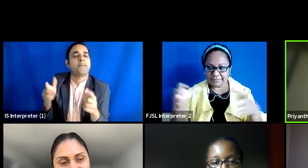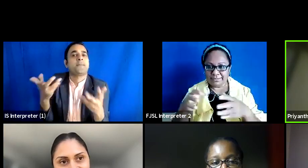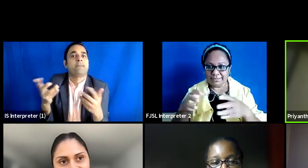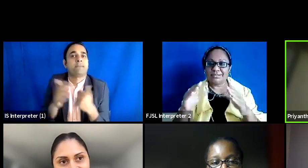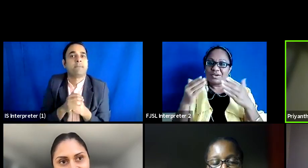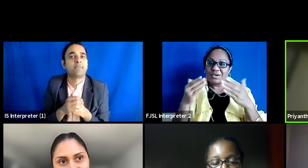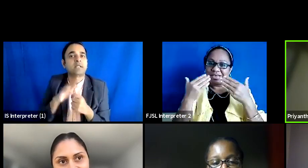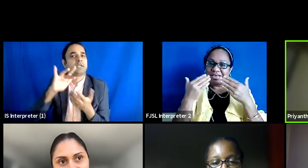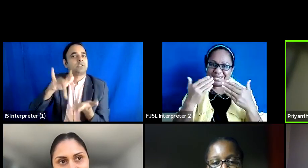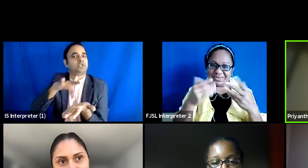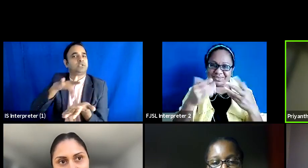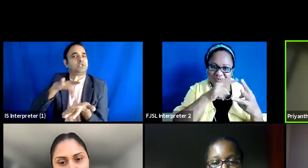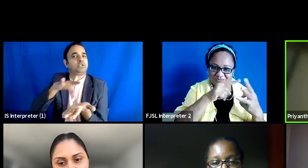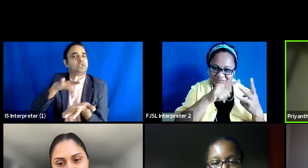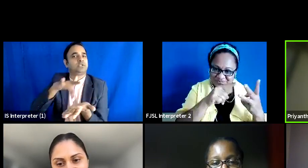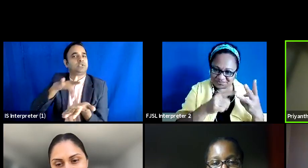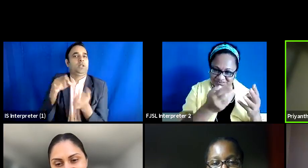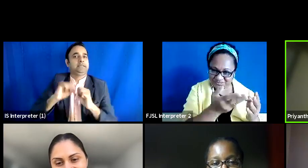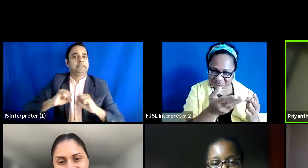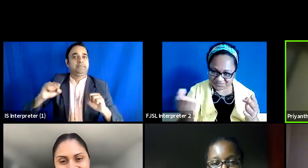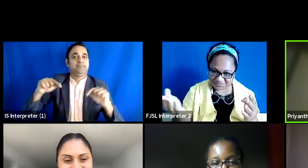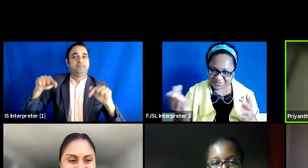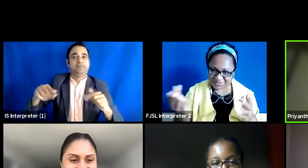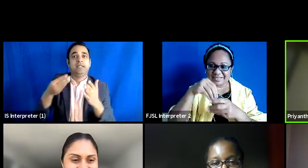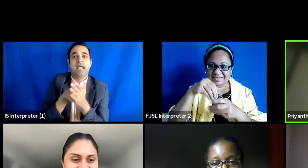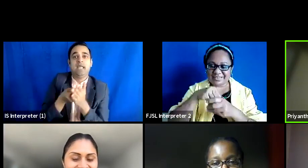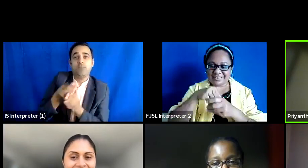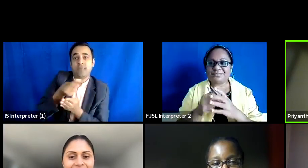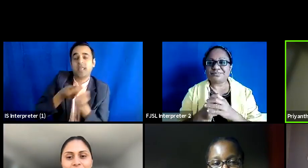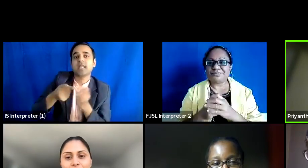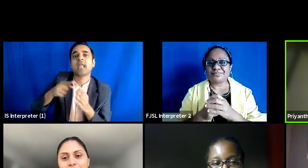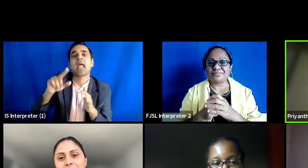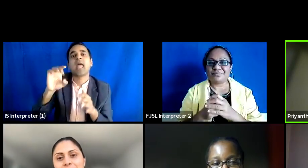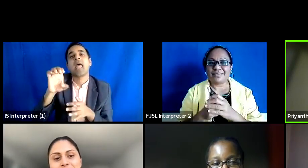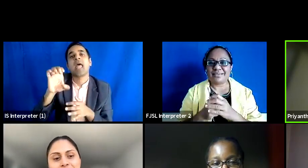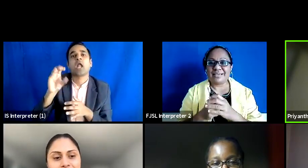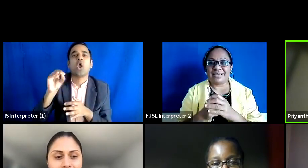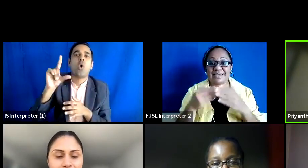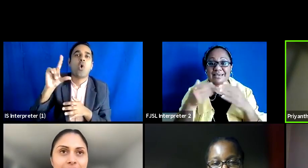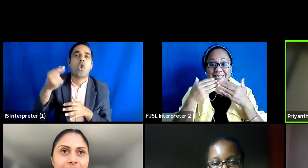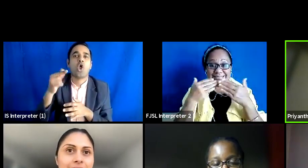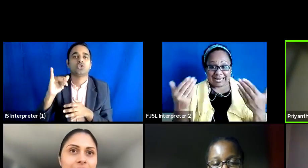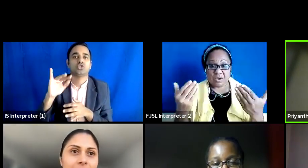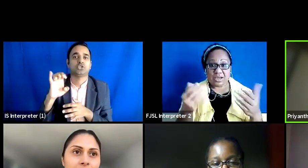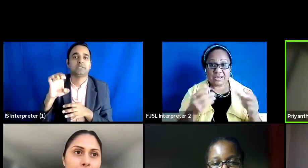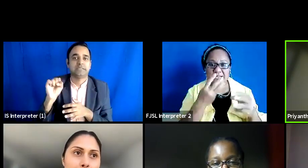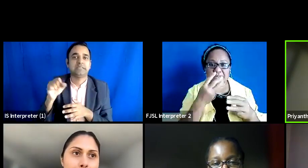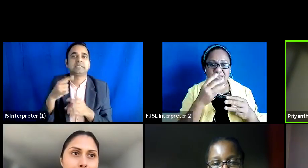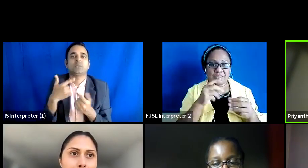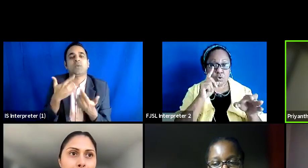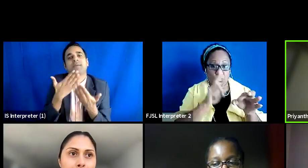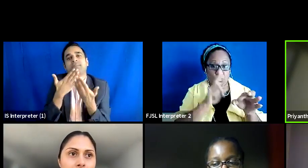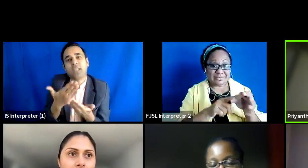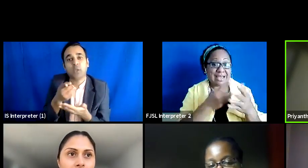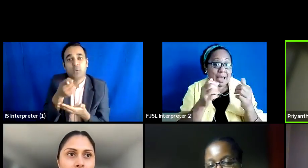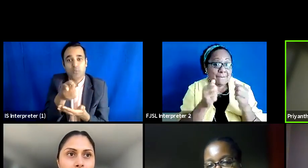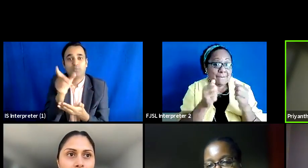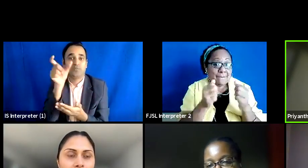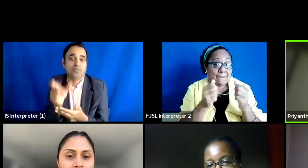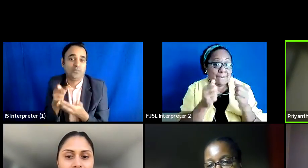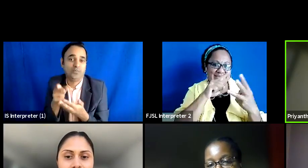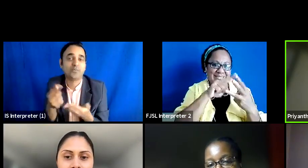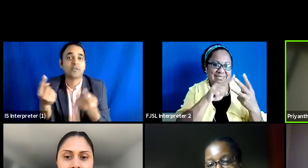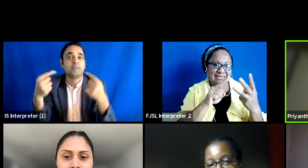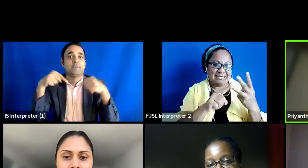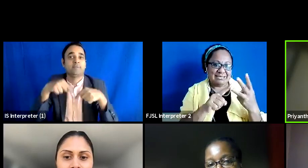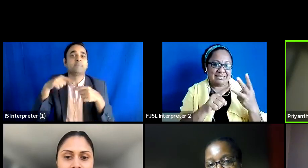being with us. I have three questions for the panelists, but I will start with